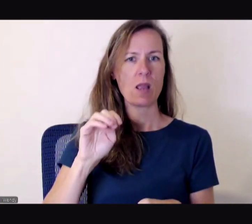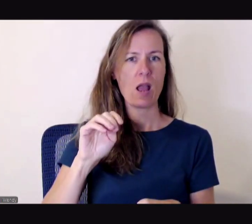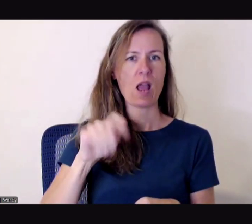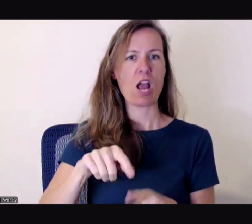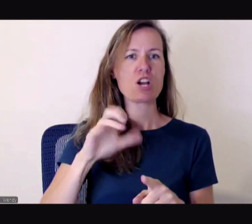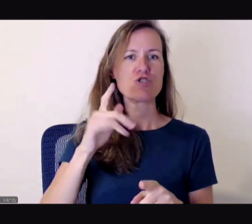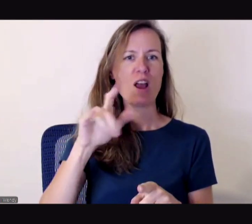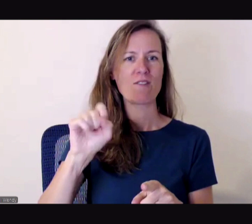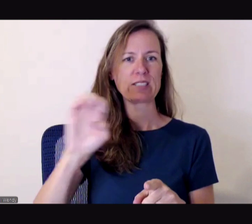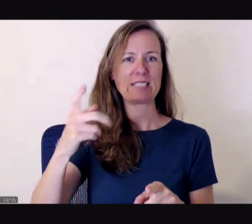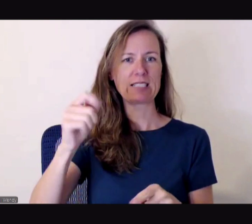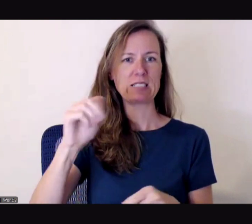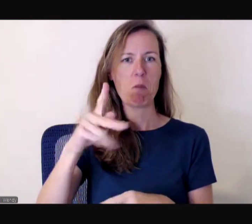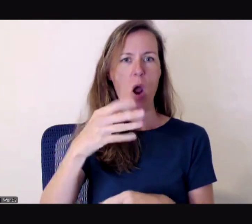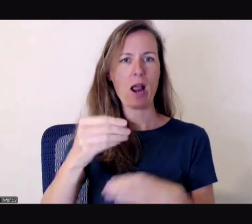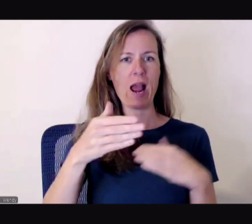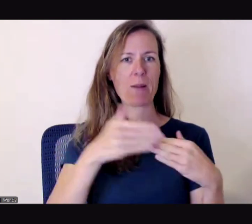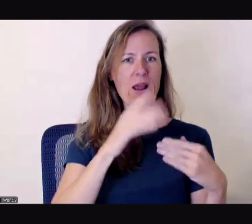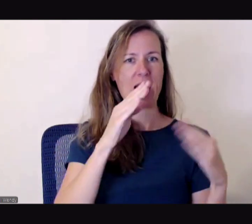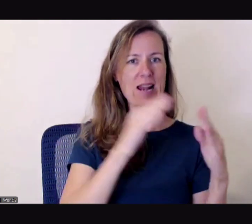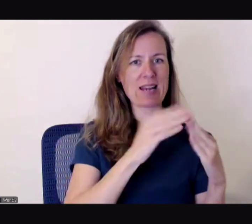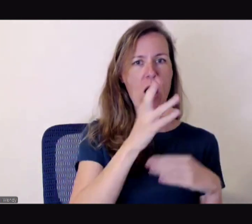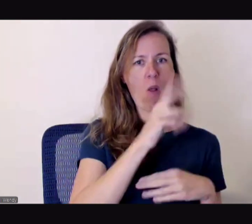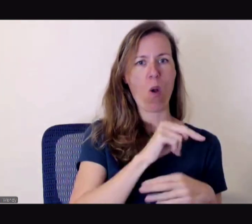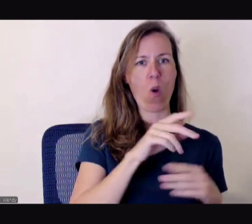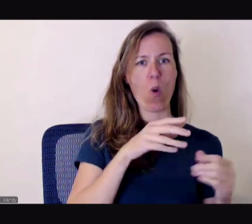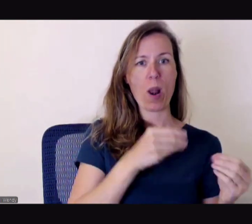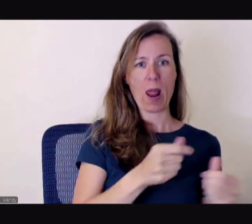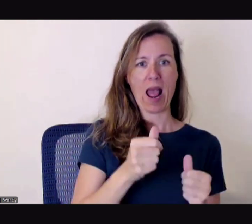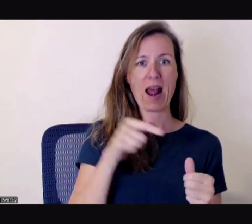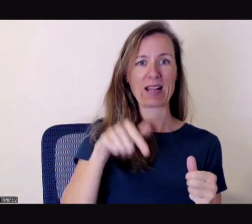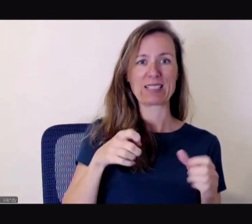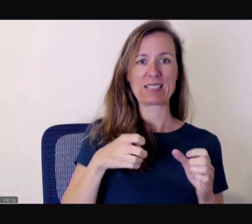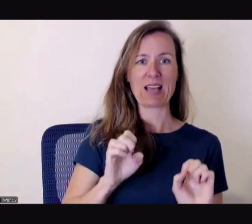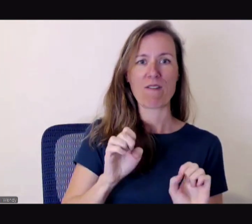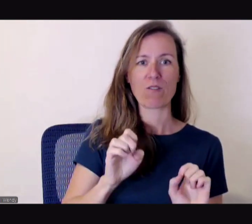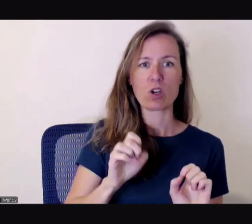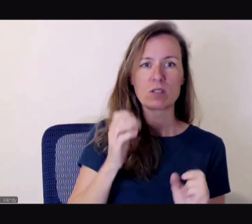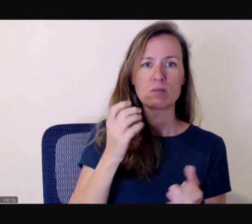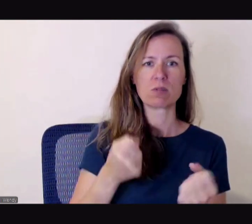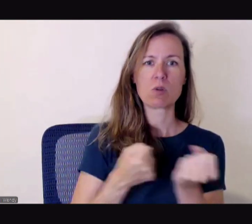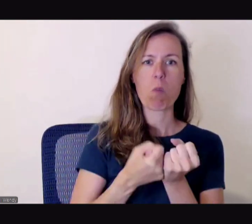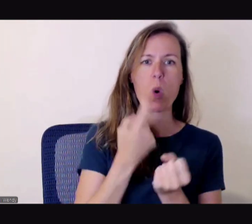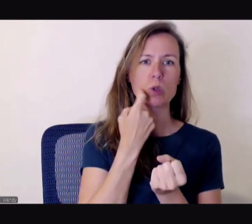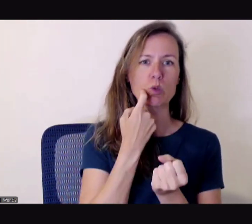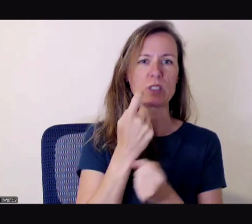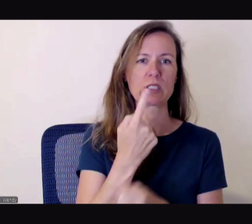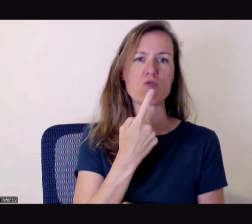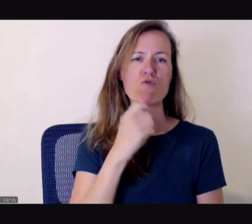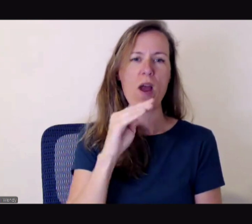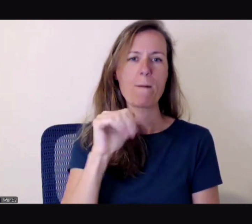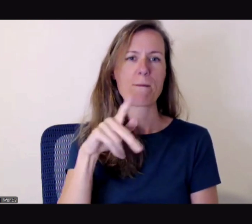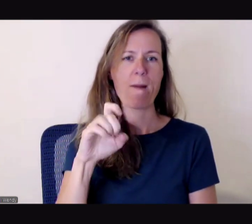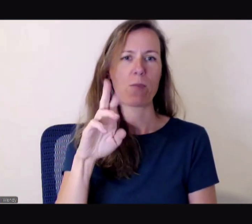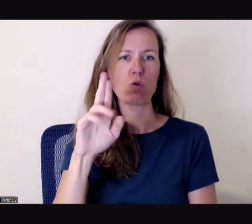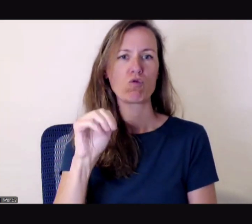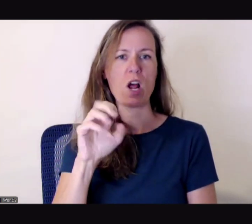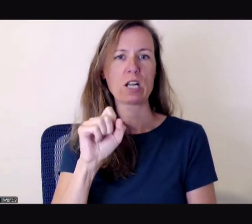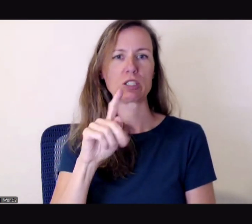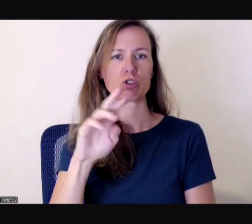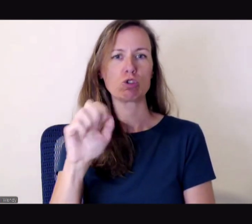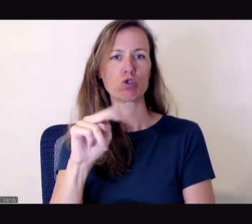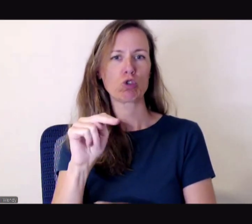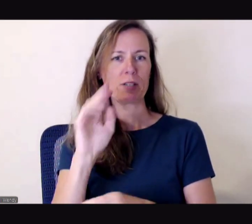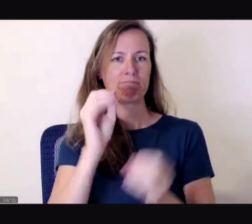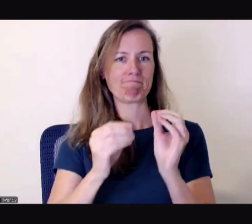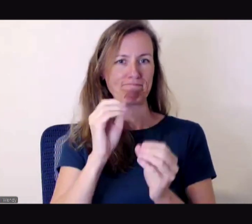along the stream and throughout the park's wooded areas. Work will be limited to forested sections of the park.